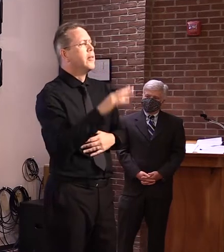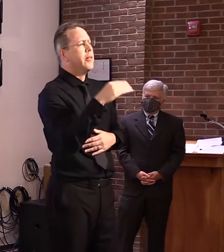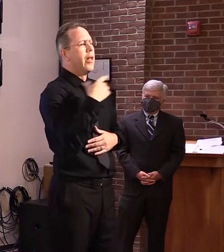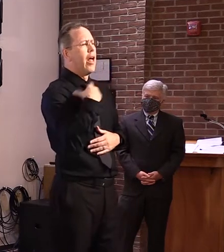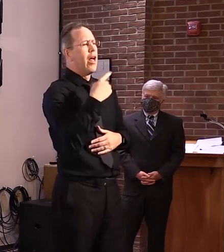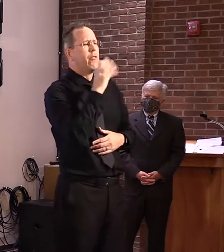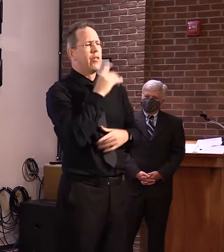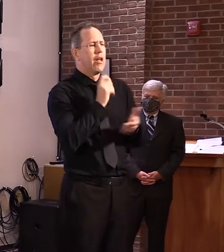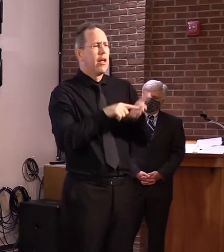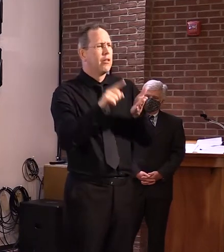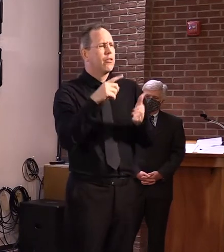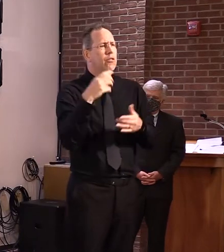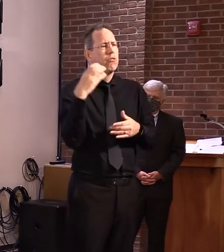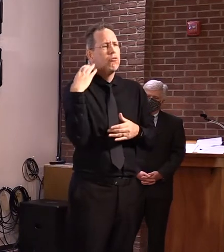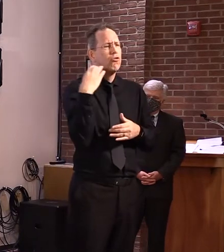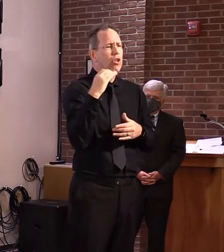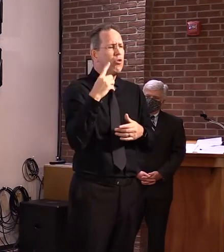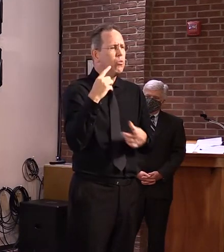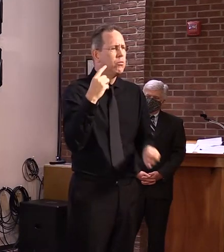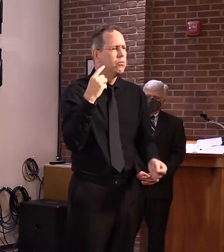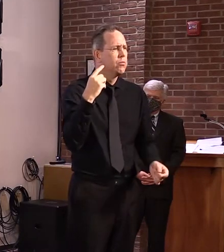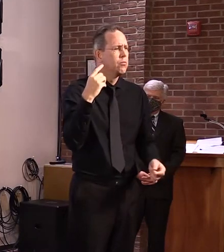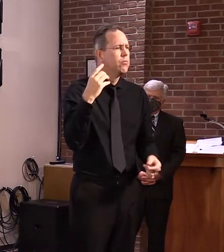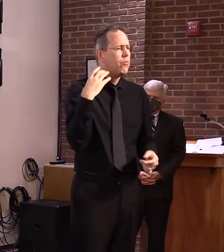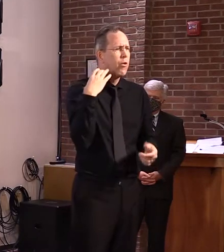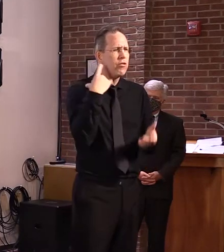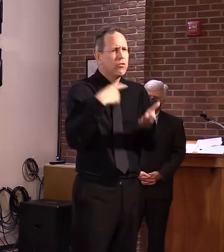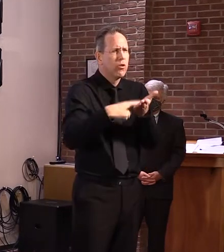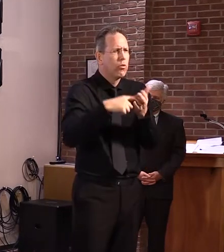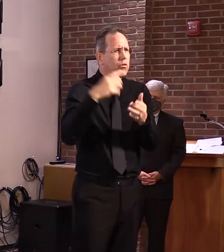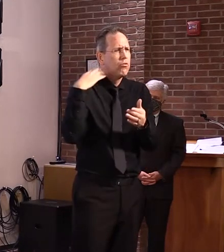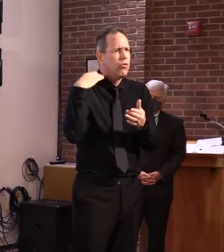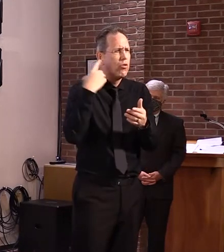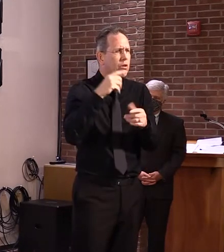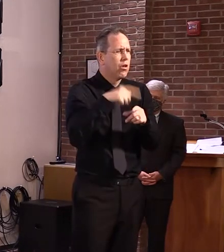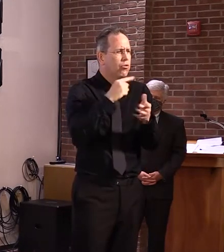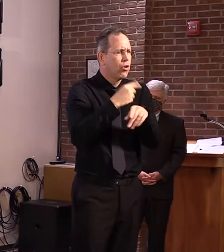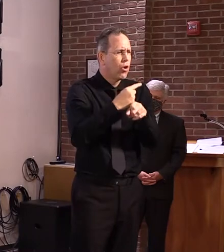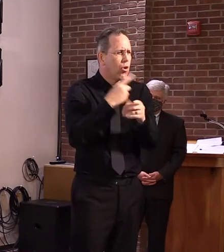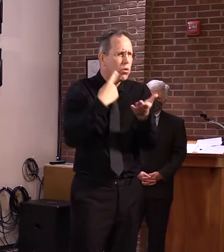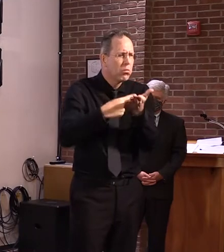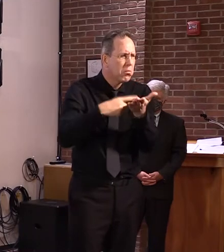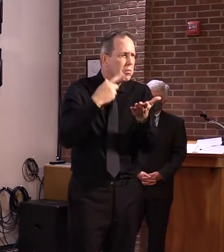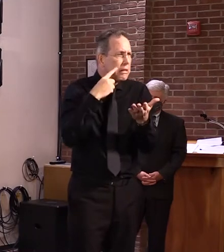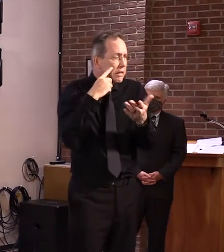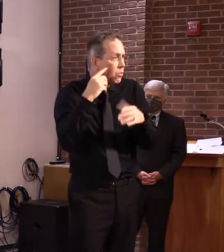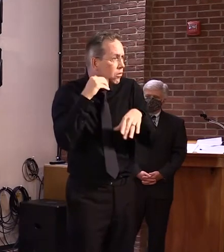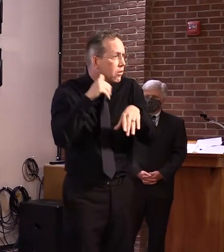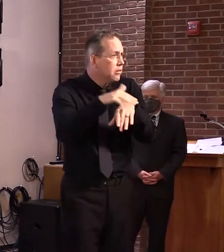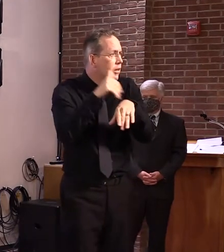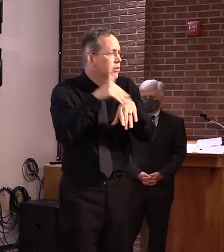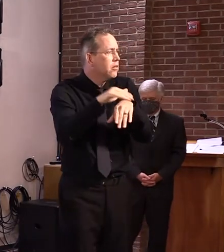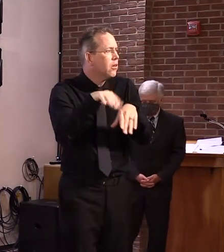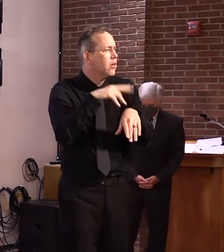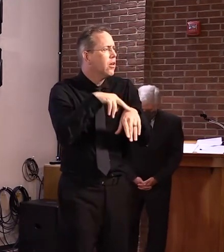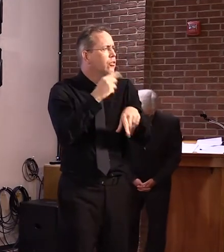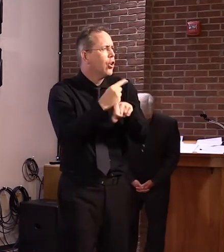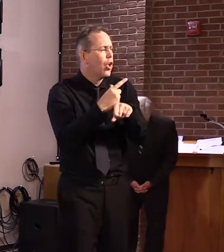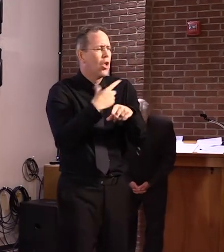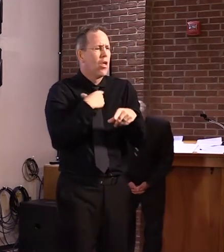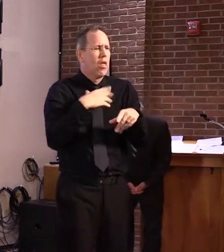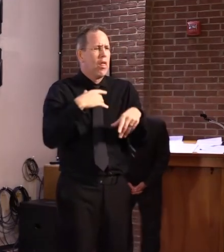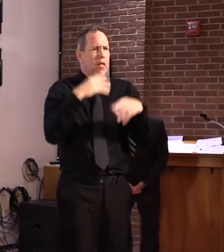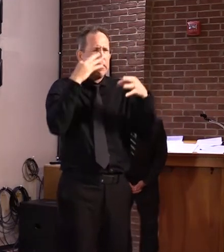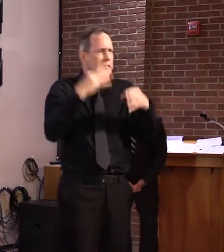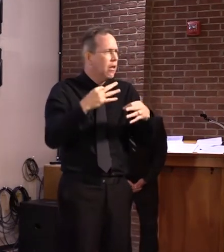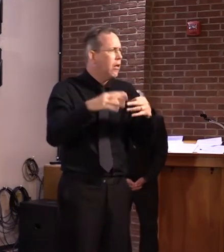straight. That was a while ago. There's been a couple of deployments contemplated, but I believe that may be delayed